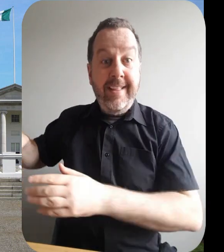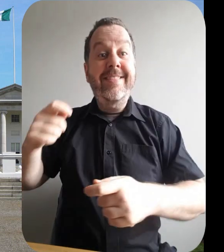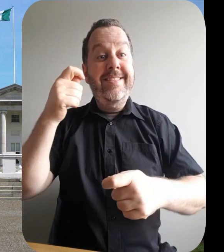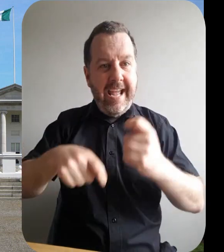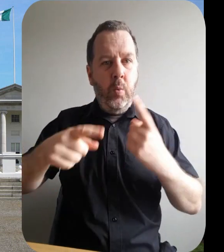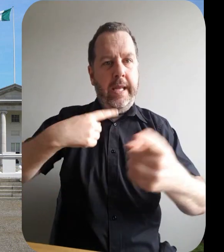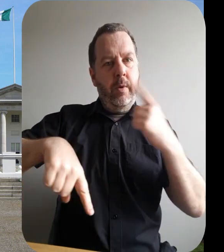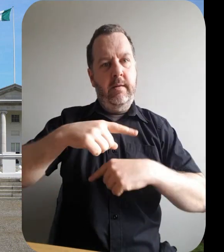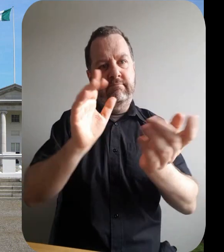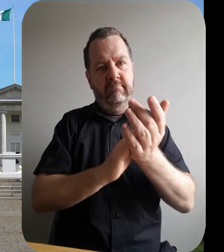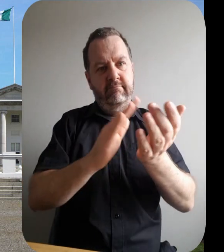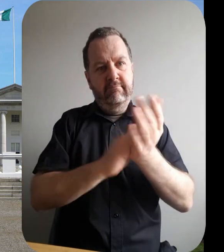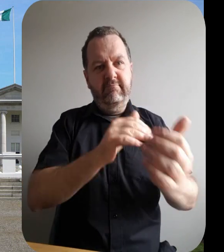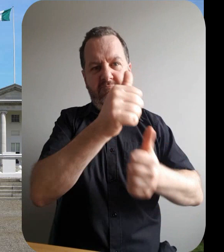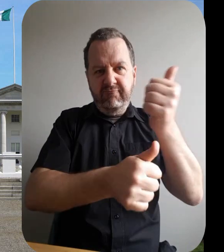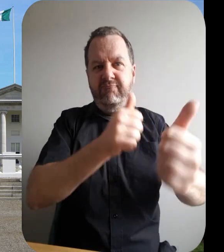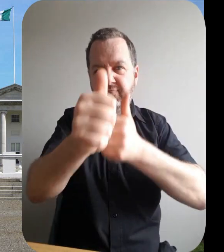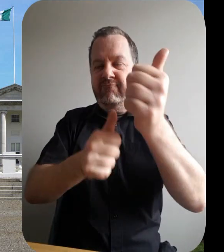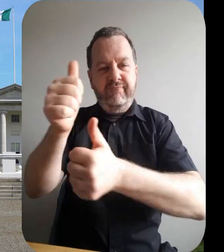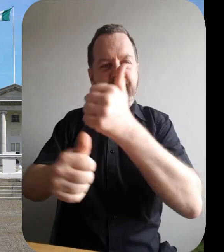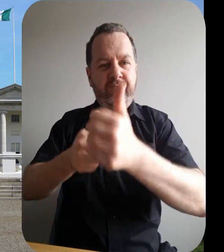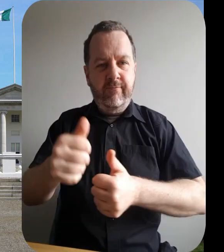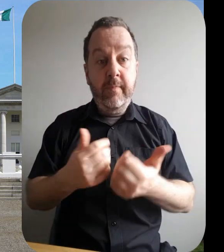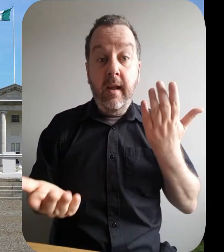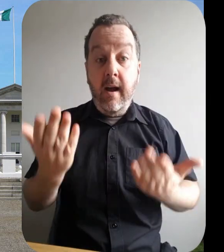when it does, we can show our appreciation